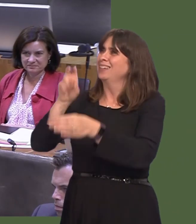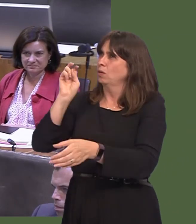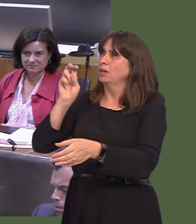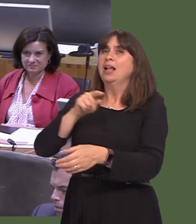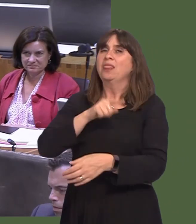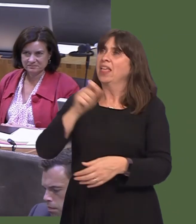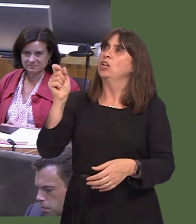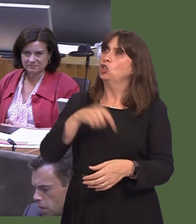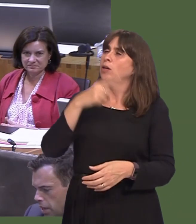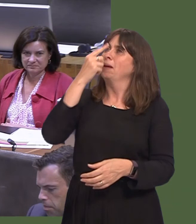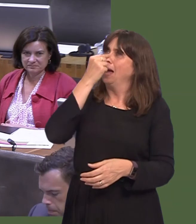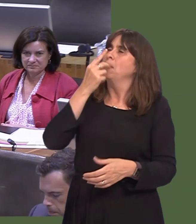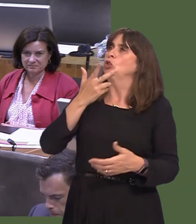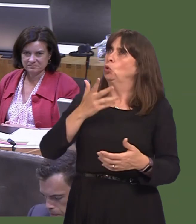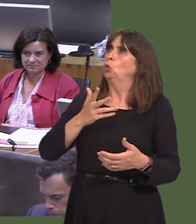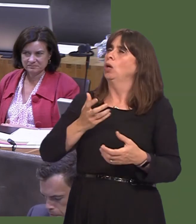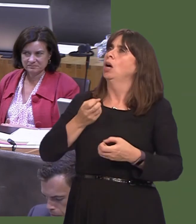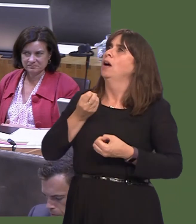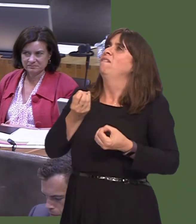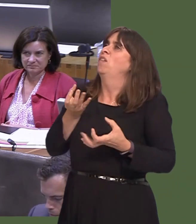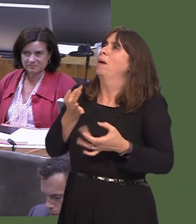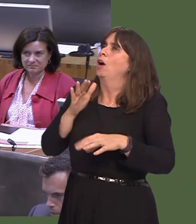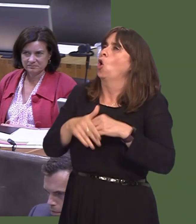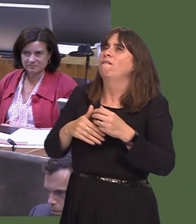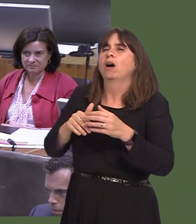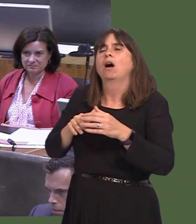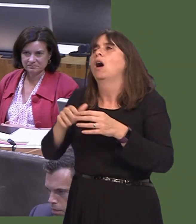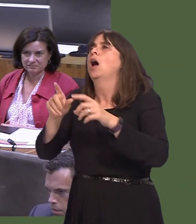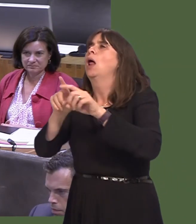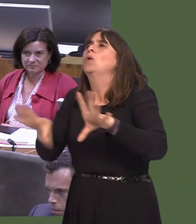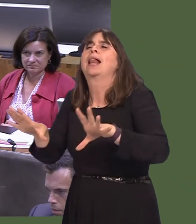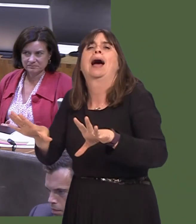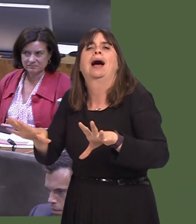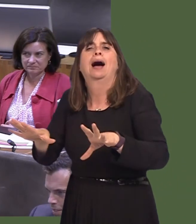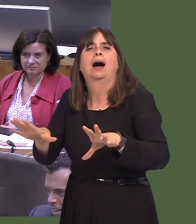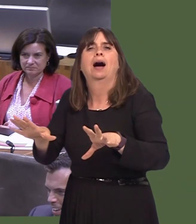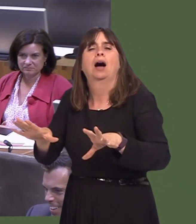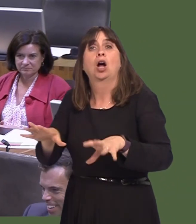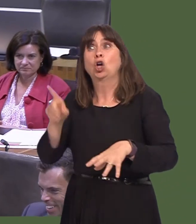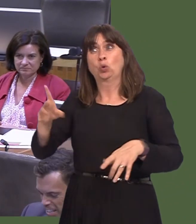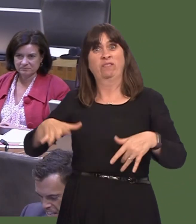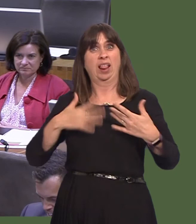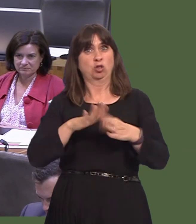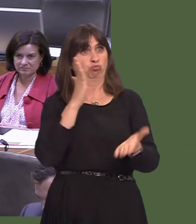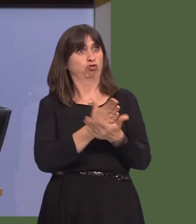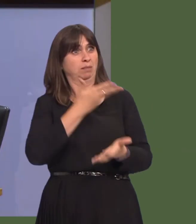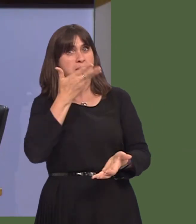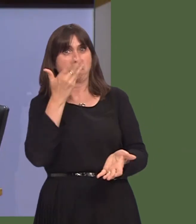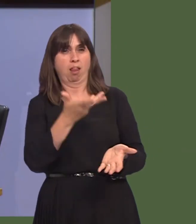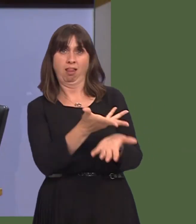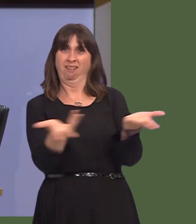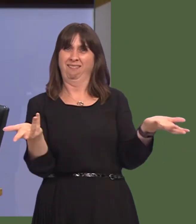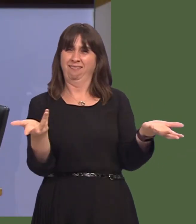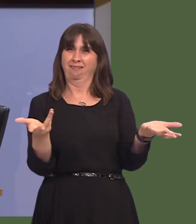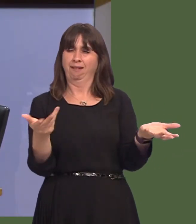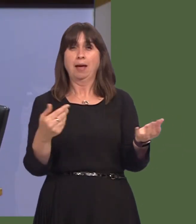say in how it's going to happen. They're not excluded at that point. Thanks, you all voted, from now on you're an irrelevance. That's what he's saying to the people of Britain. Now, I